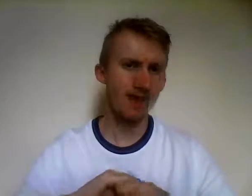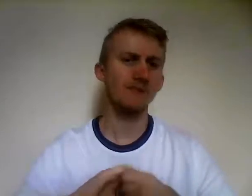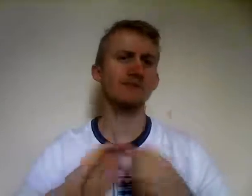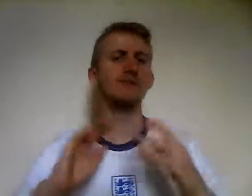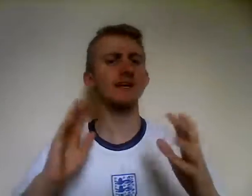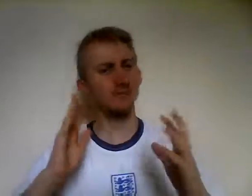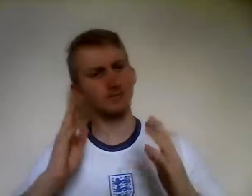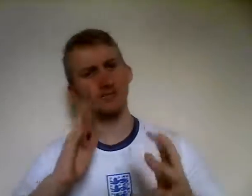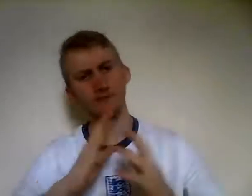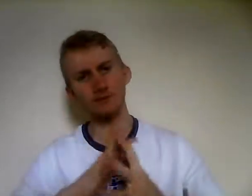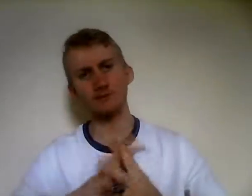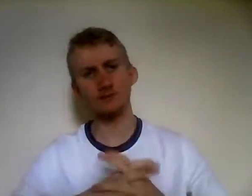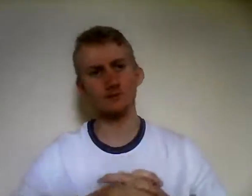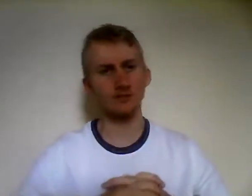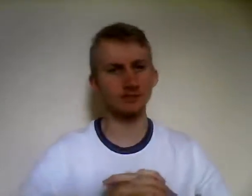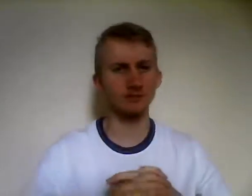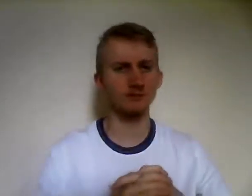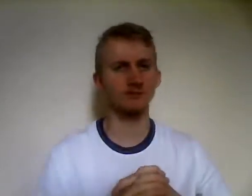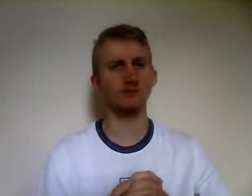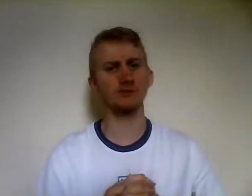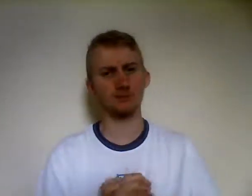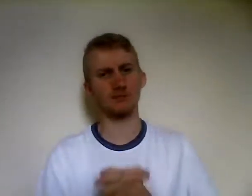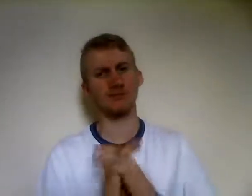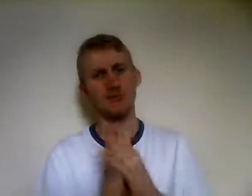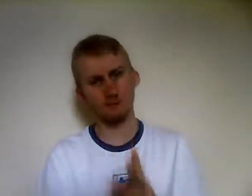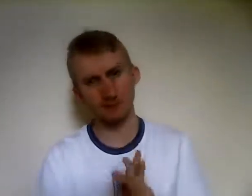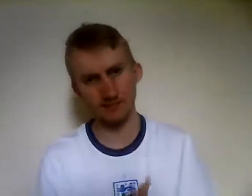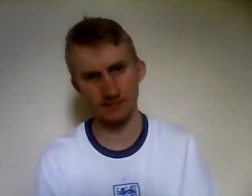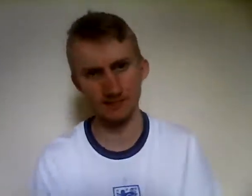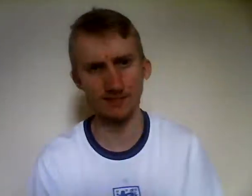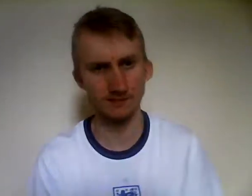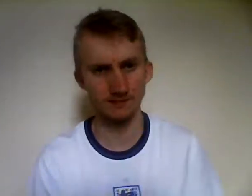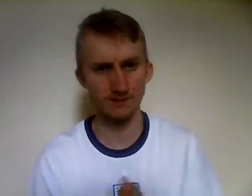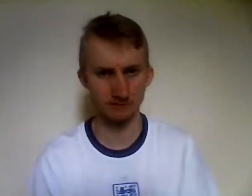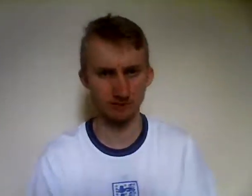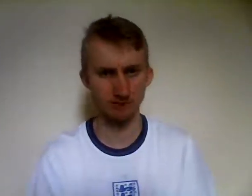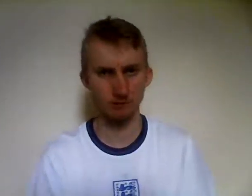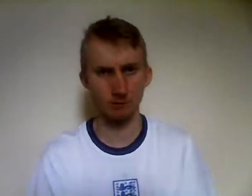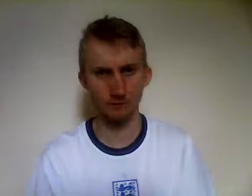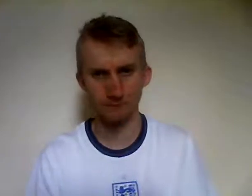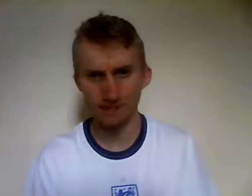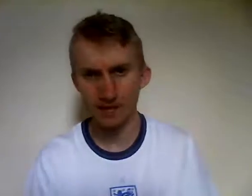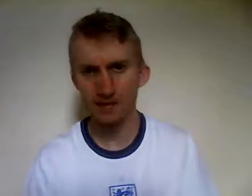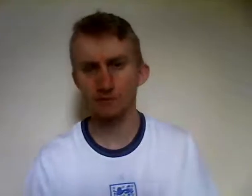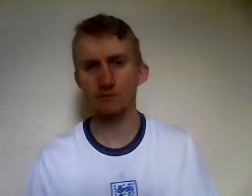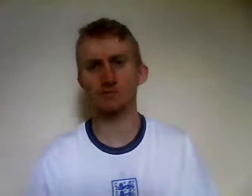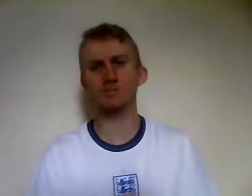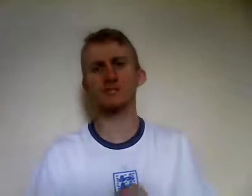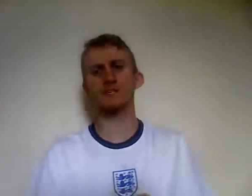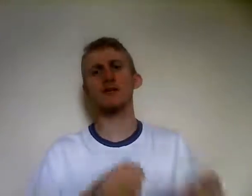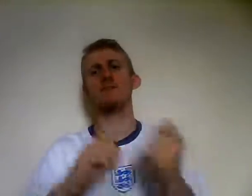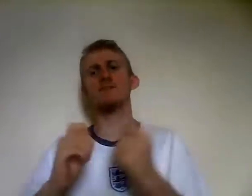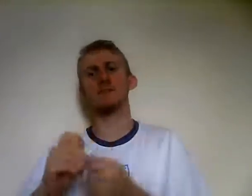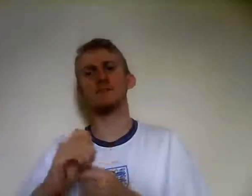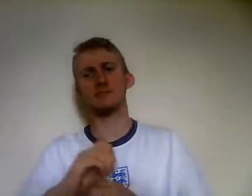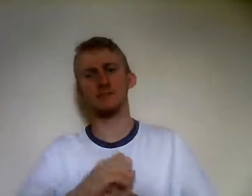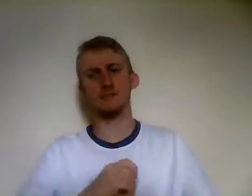They stayed at this level until they entered the Sussex County League in 1951, before switching again 5 years later